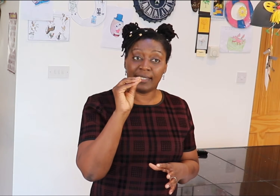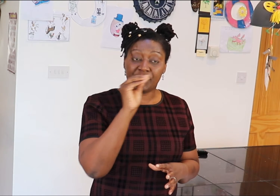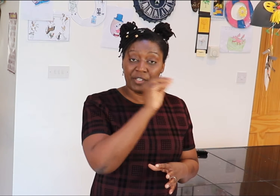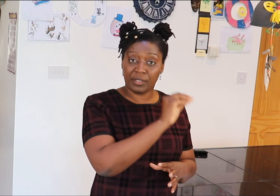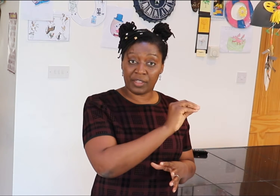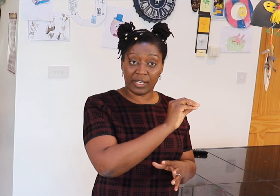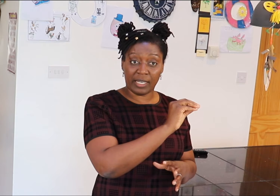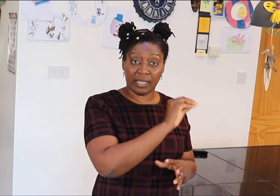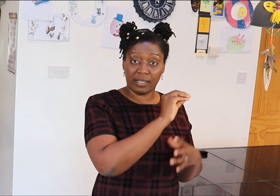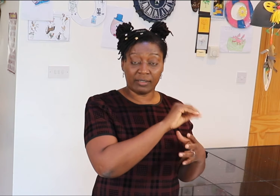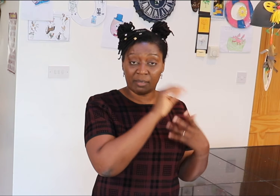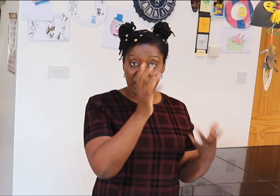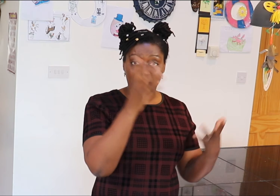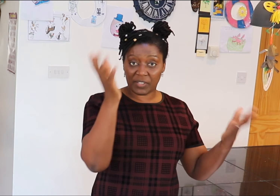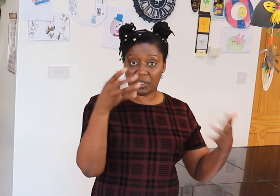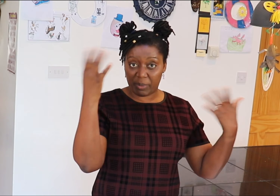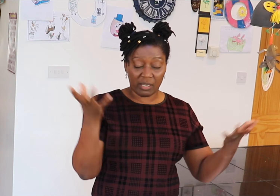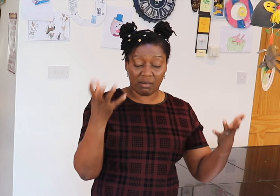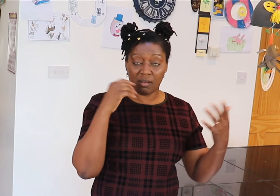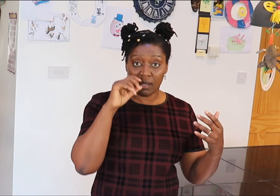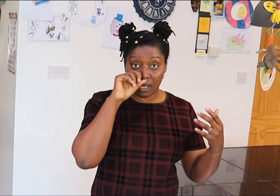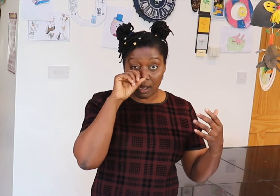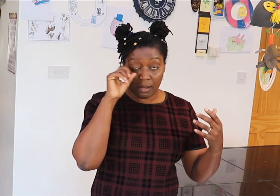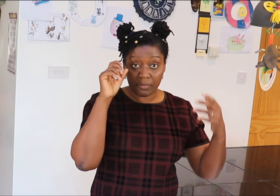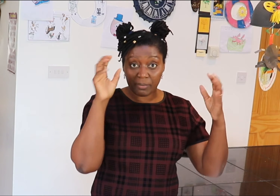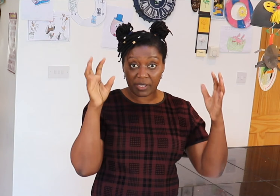And the mother's inner being,